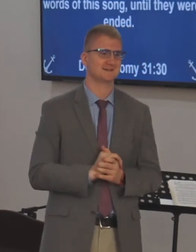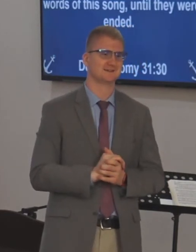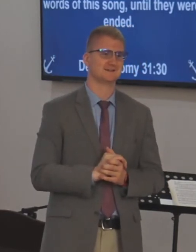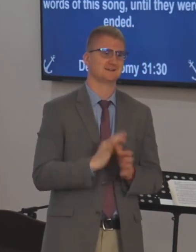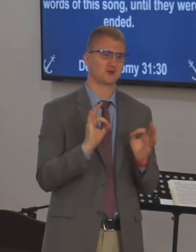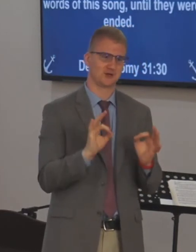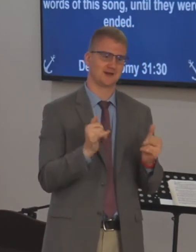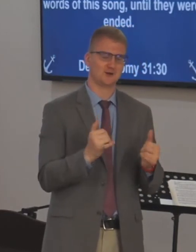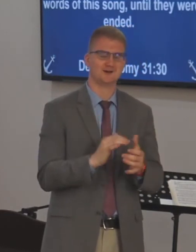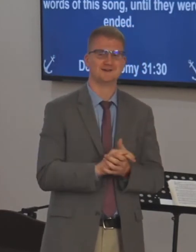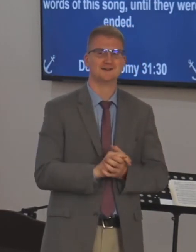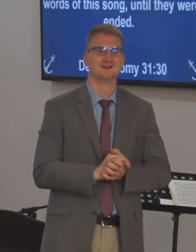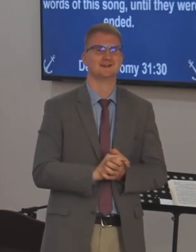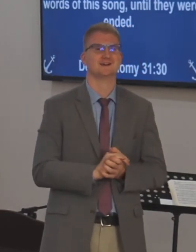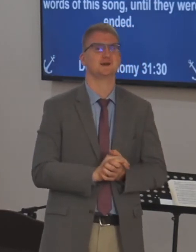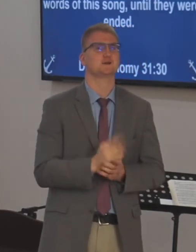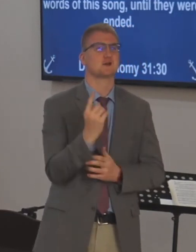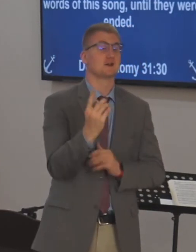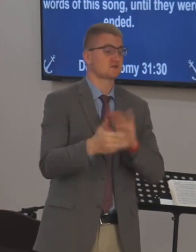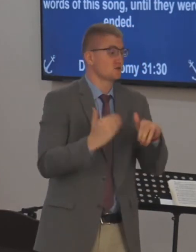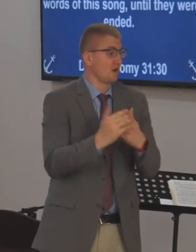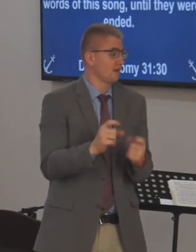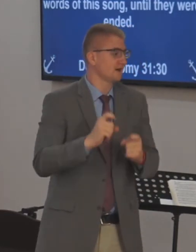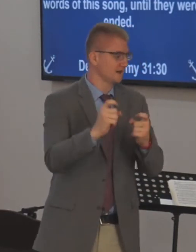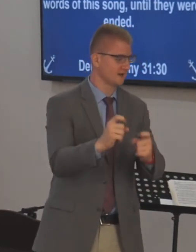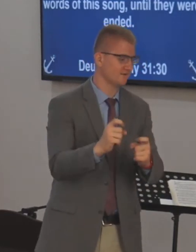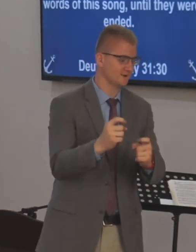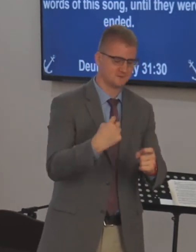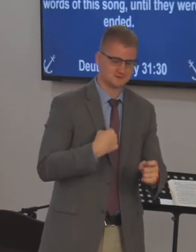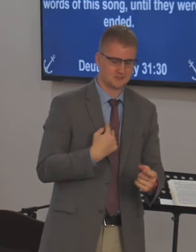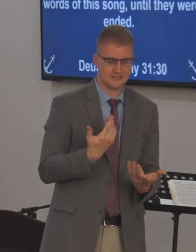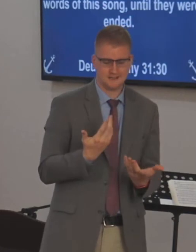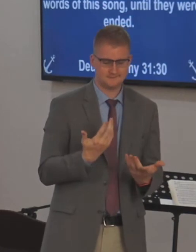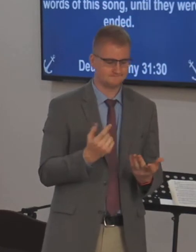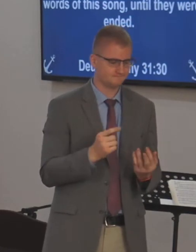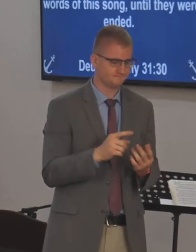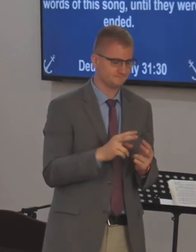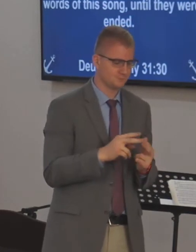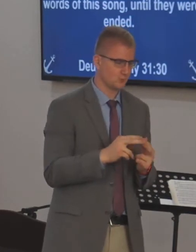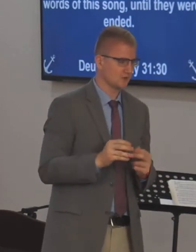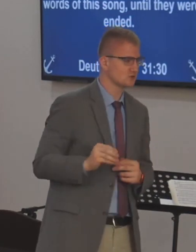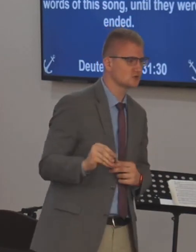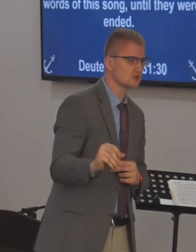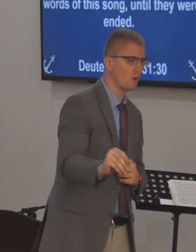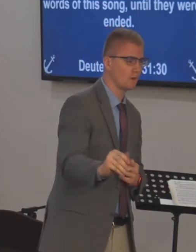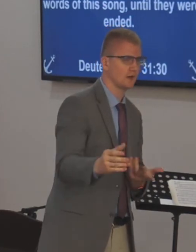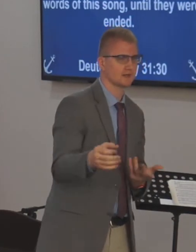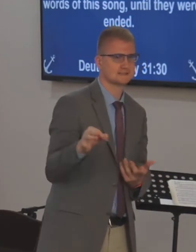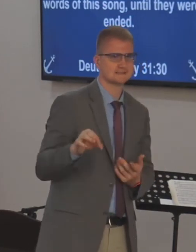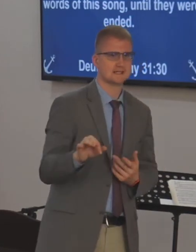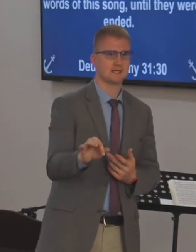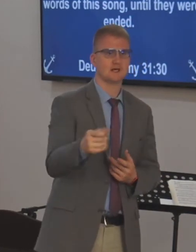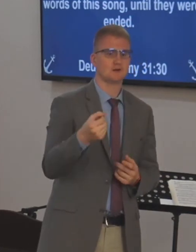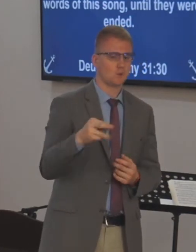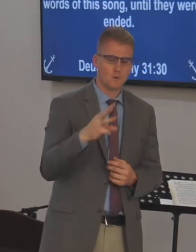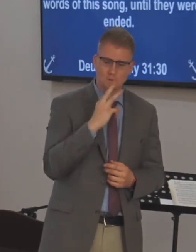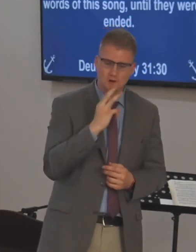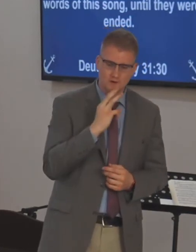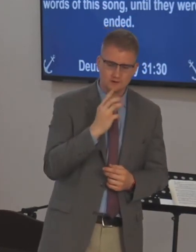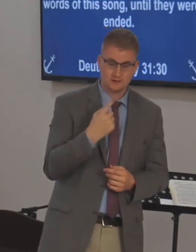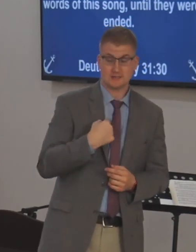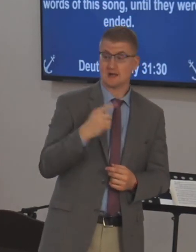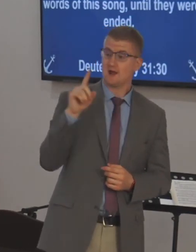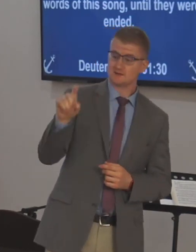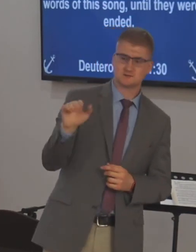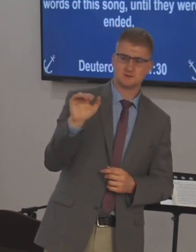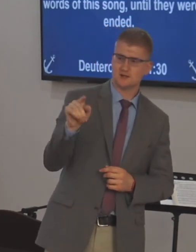sometimes that's about all I give them. I'm either sowing the seed or watering the seed. I ask them if they've ever done it. If they say no,